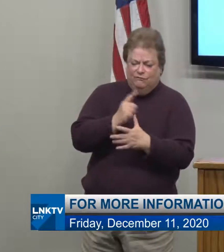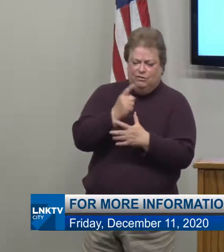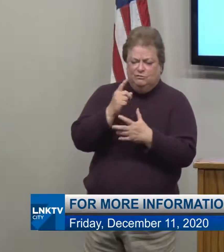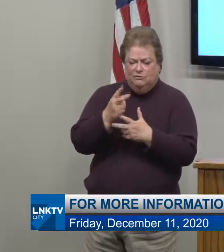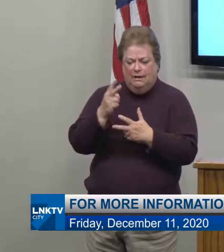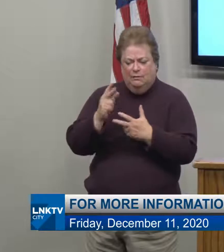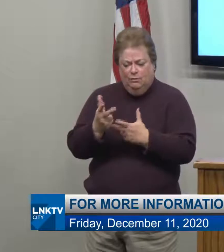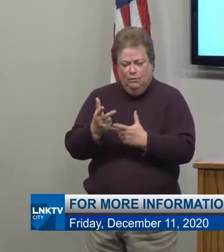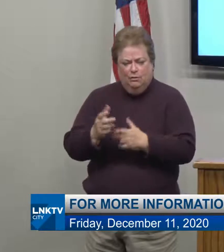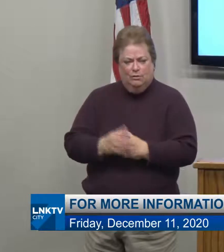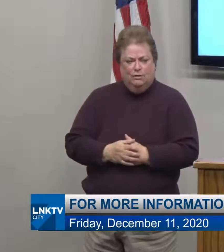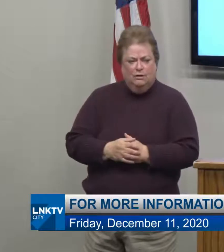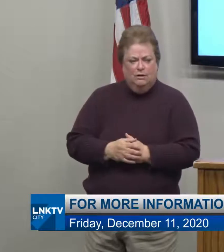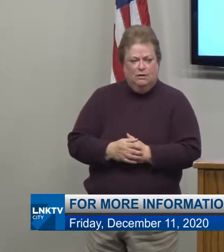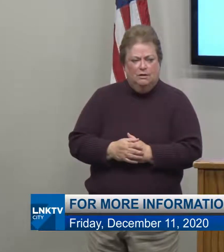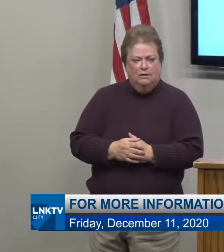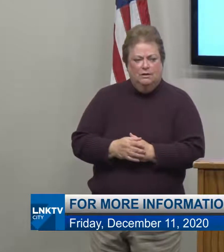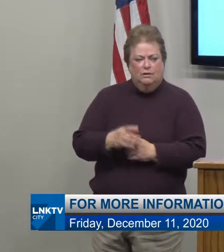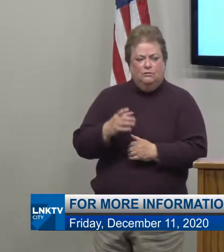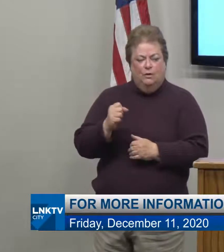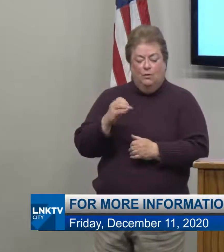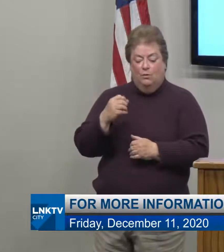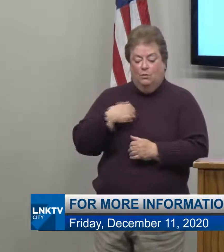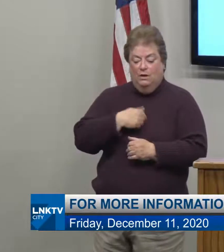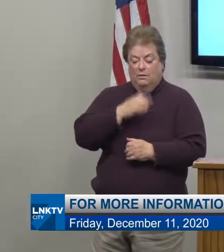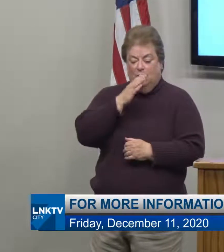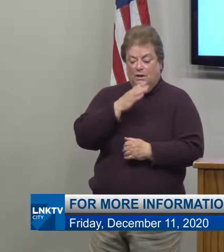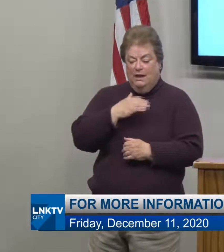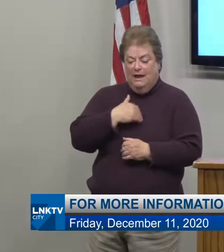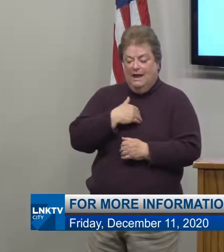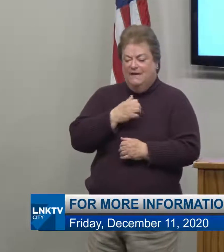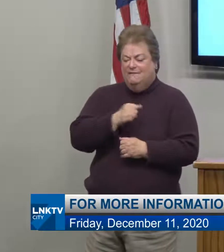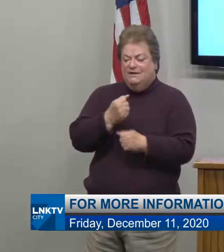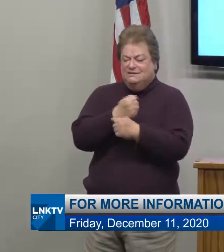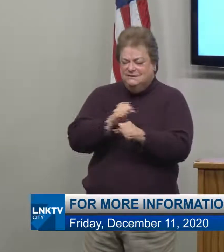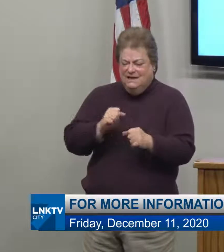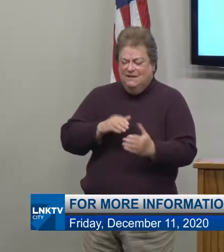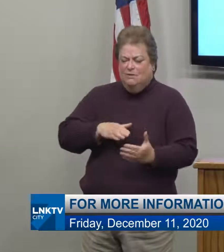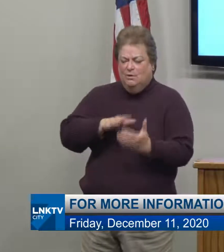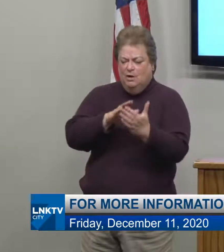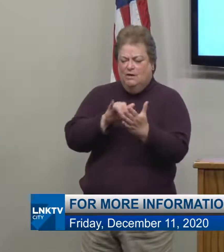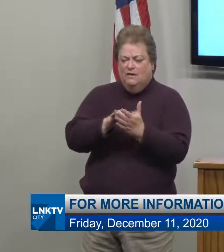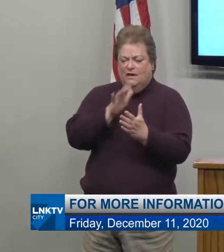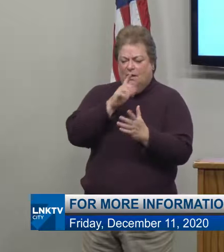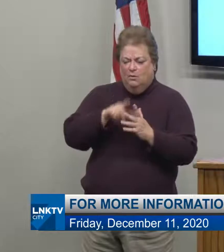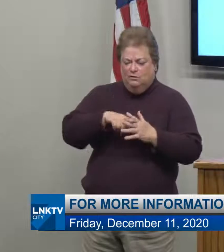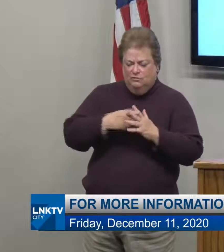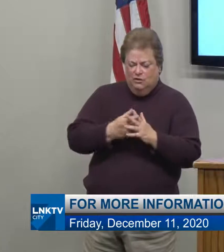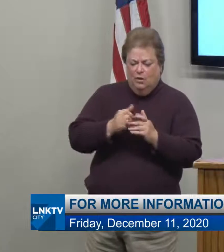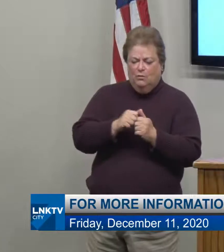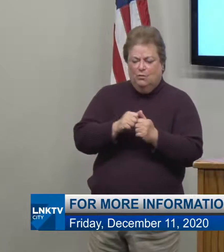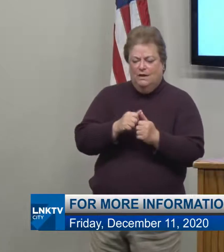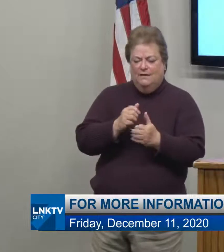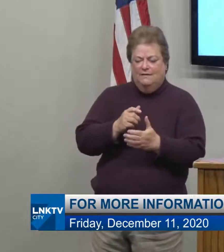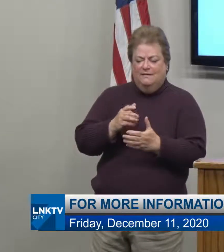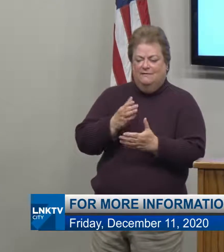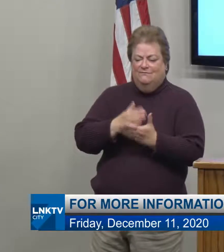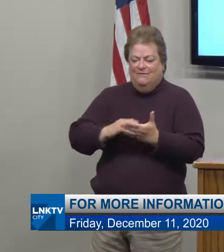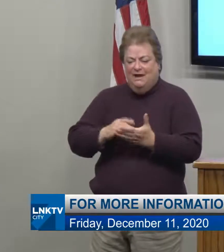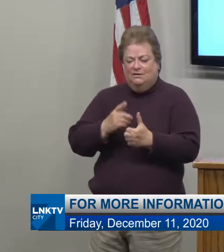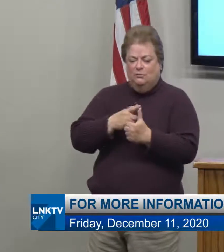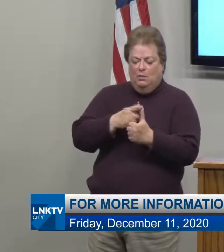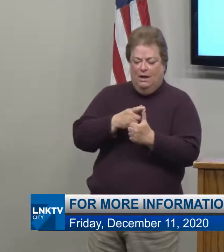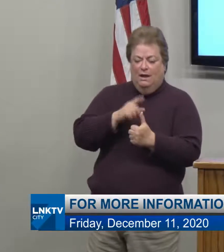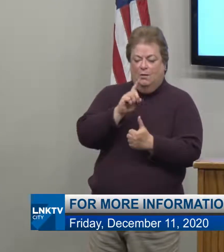have a limited supply of vaccines, so we will use a phased approach, which starts with phase 1A. In